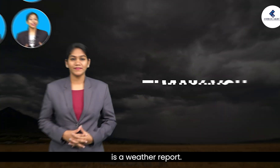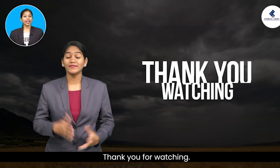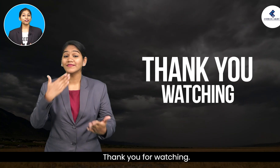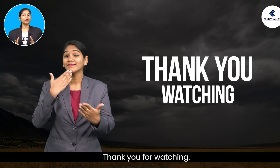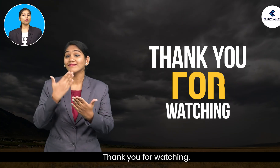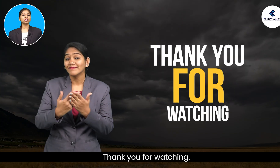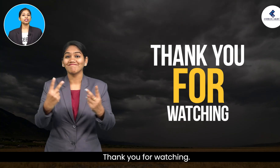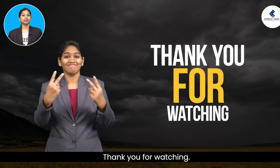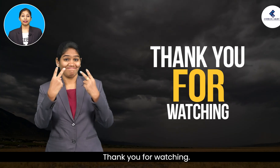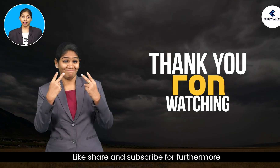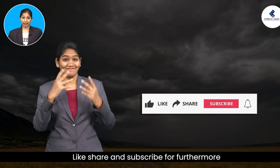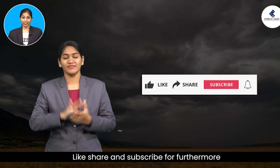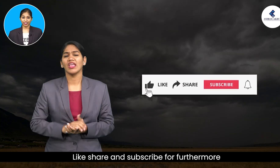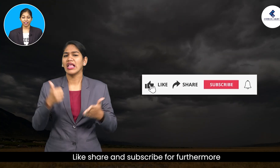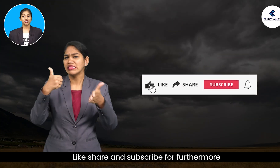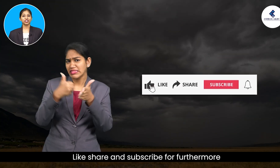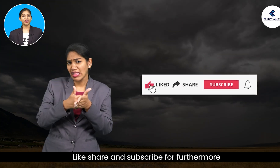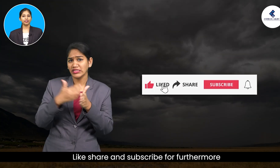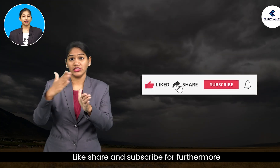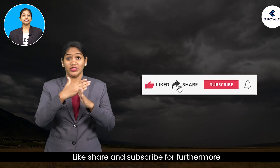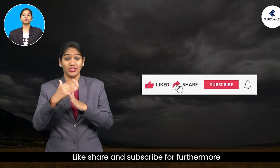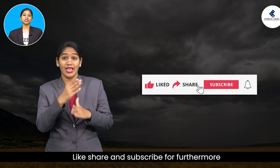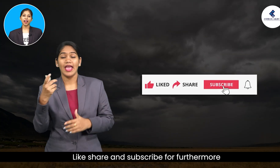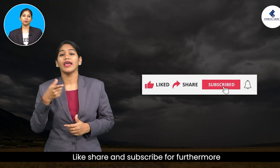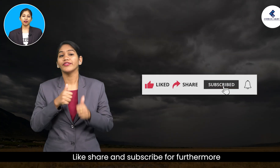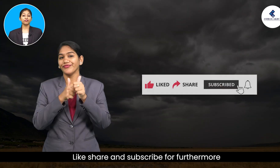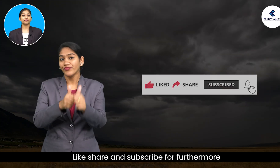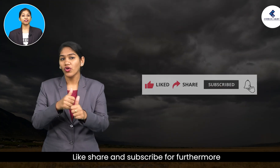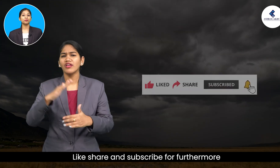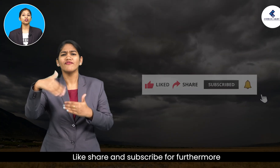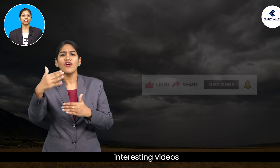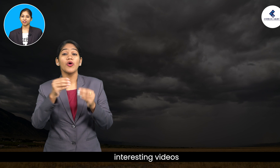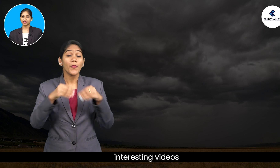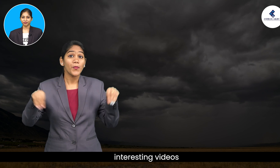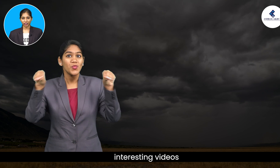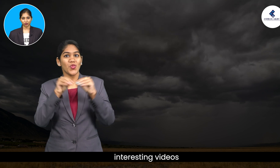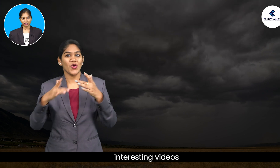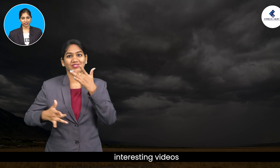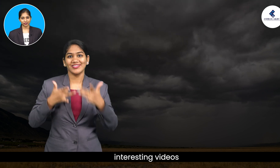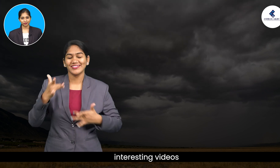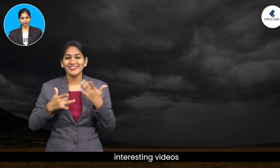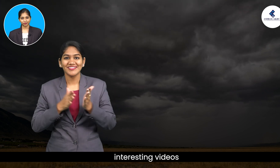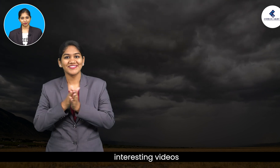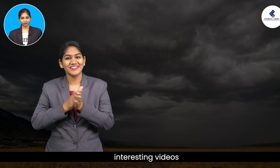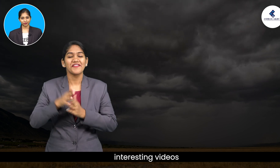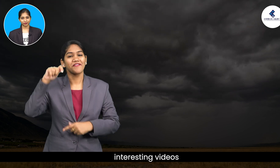Thank you for watching Like Share And subscribe For further More interesting videos